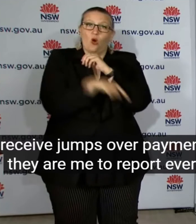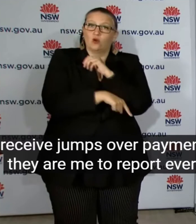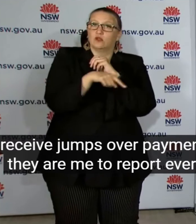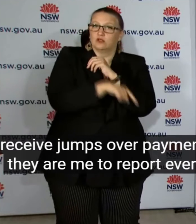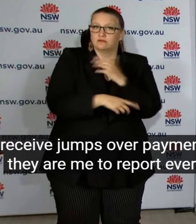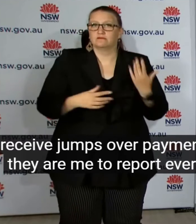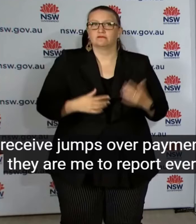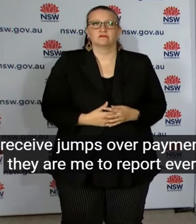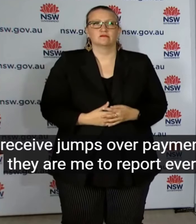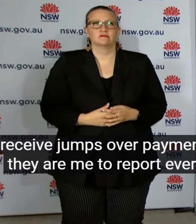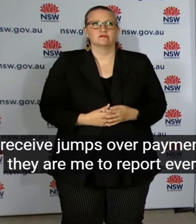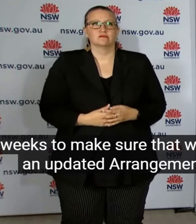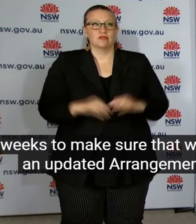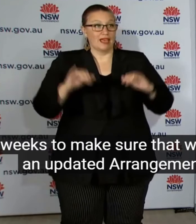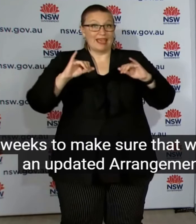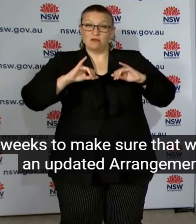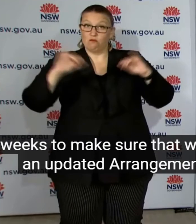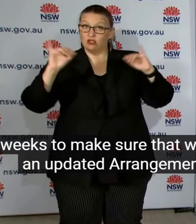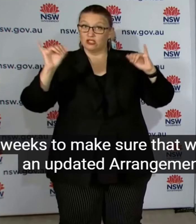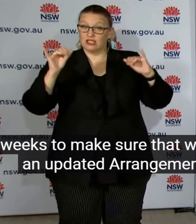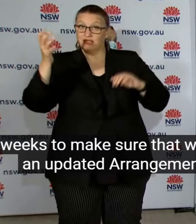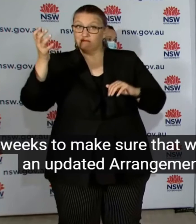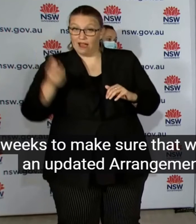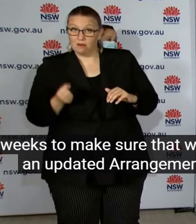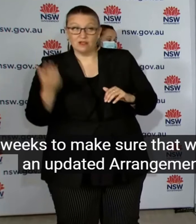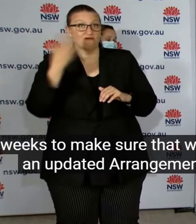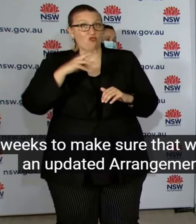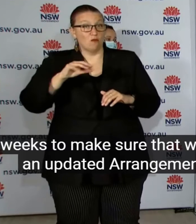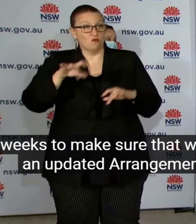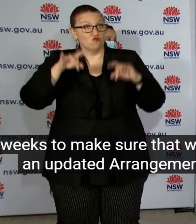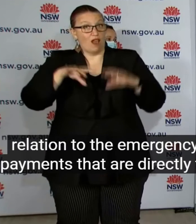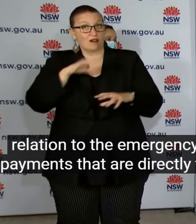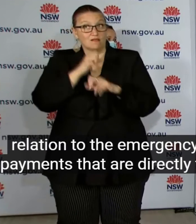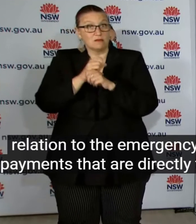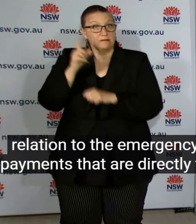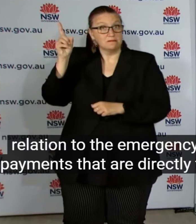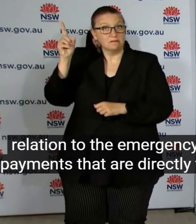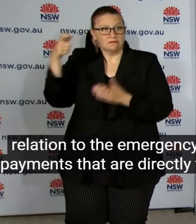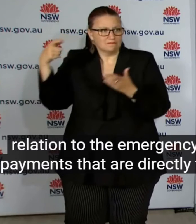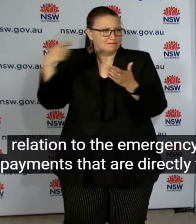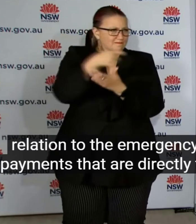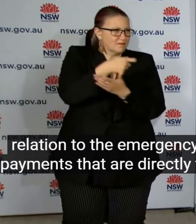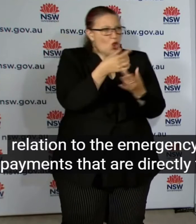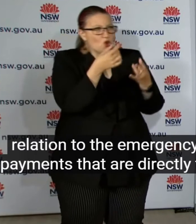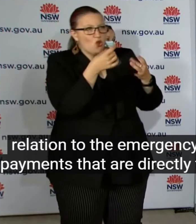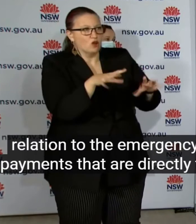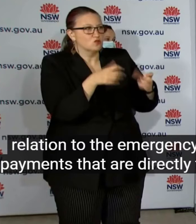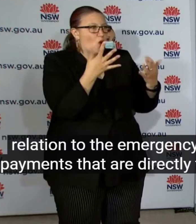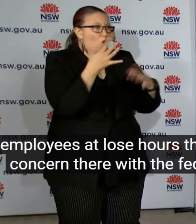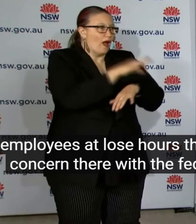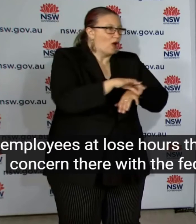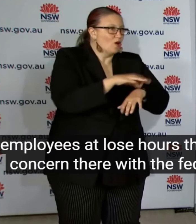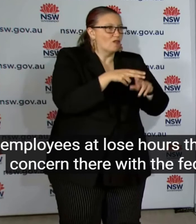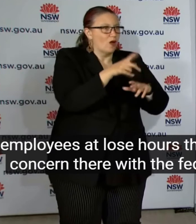emergency payments that are directly to employees that lose hours, there is concern there with the federal government. I've asked